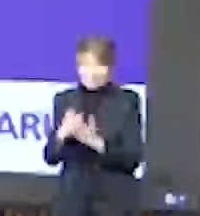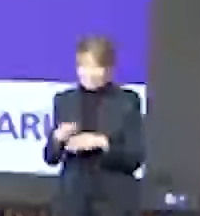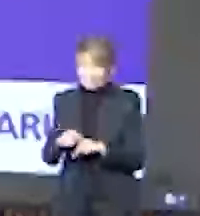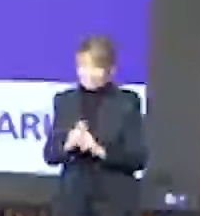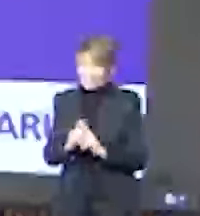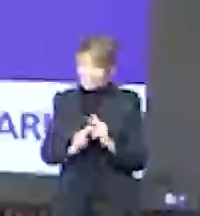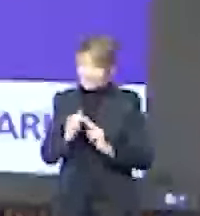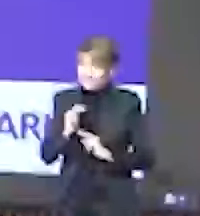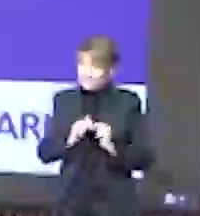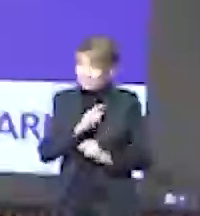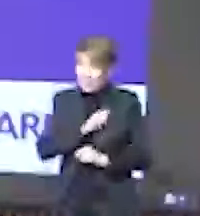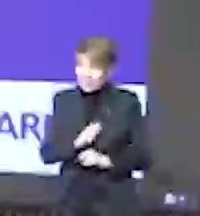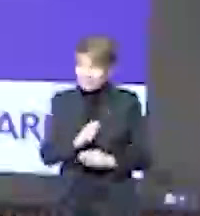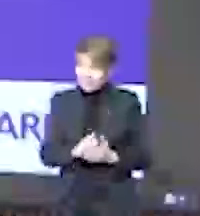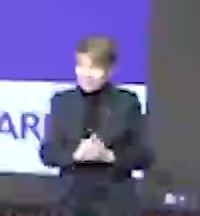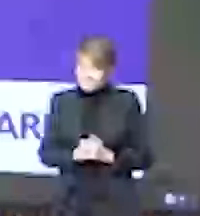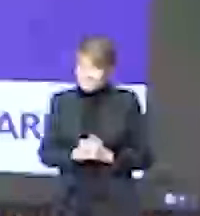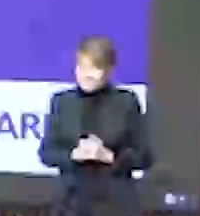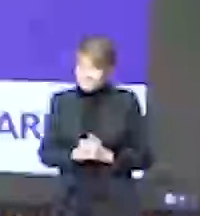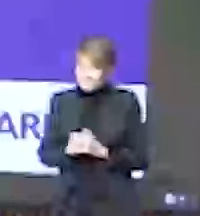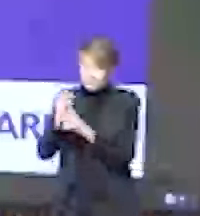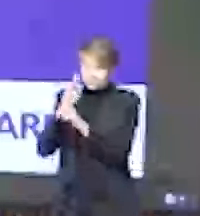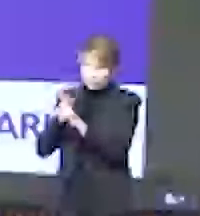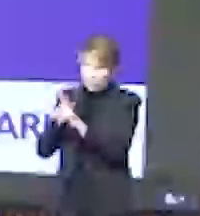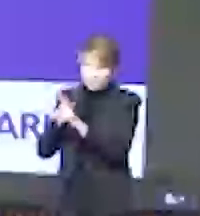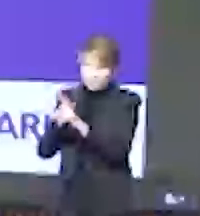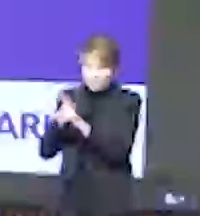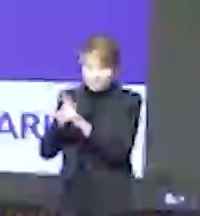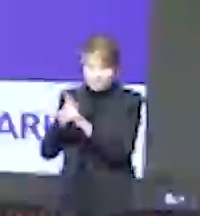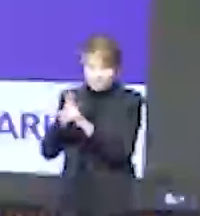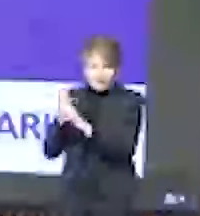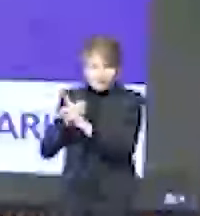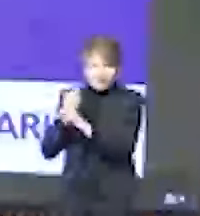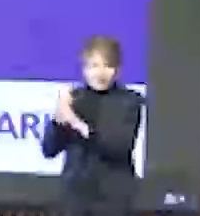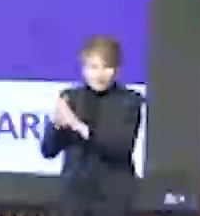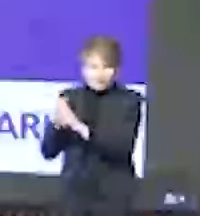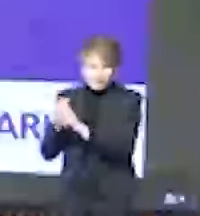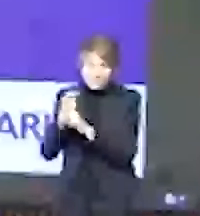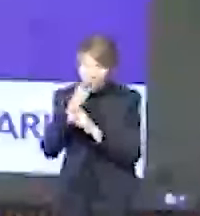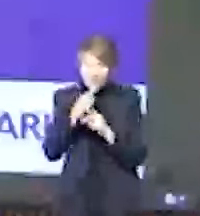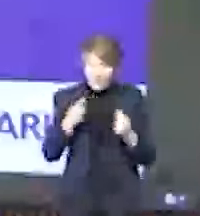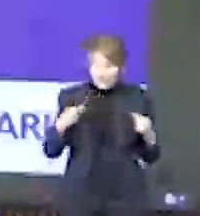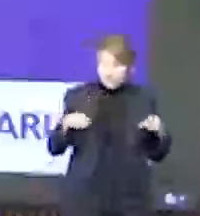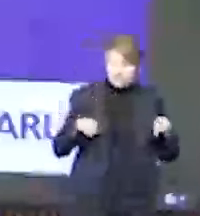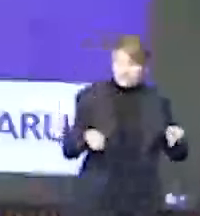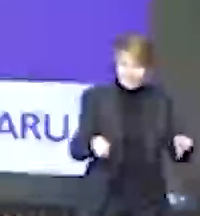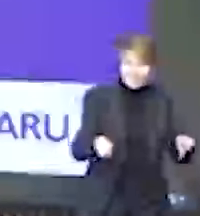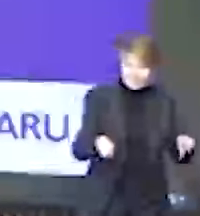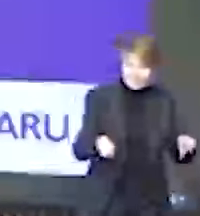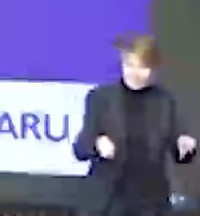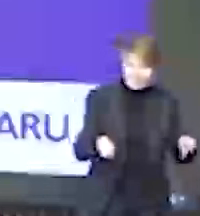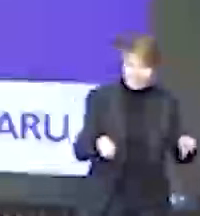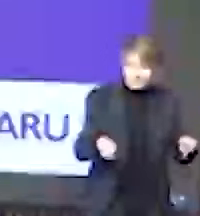trust so that you can advocate directly, and so both of those things can happen at the same time. That's how you get That's how you